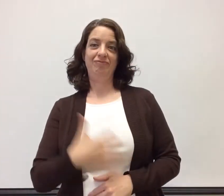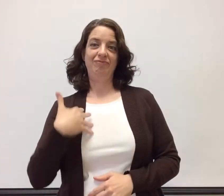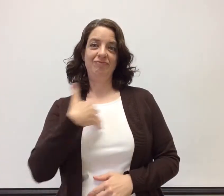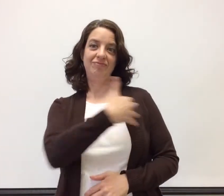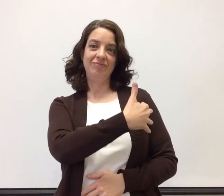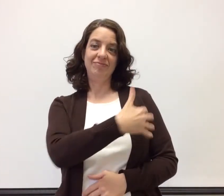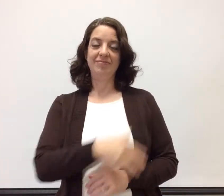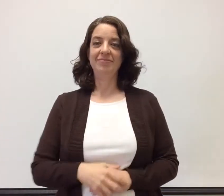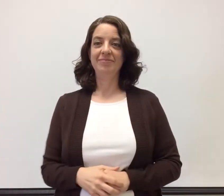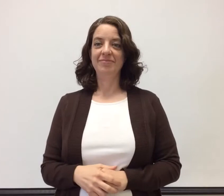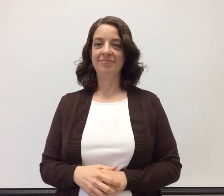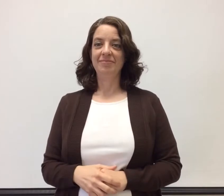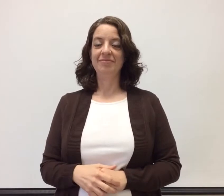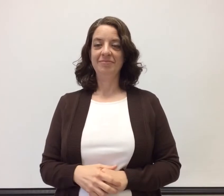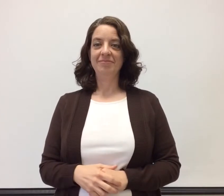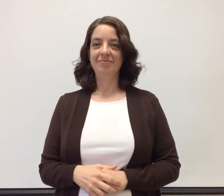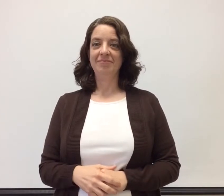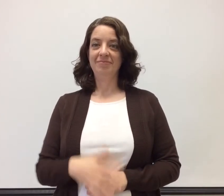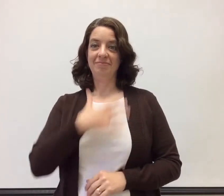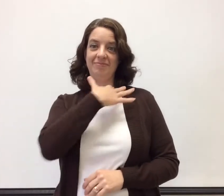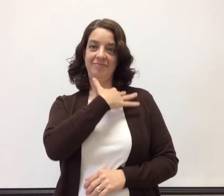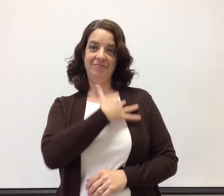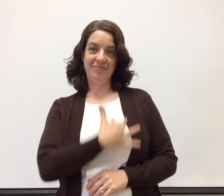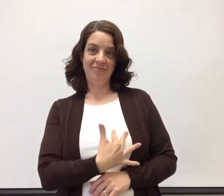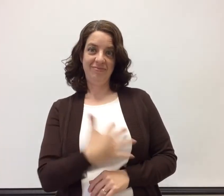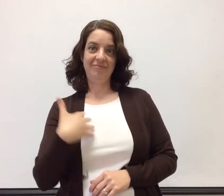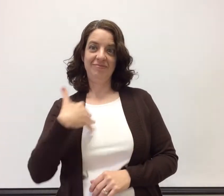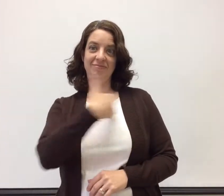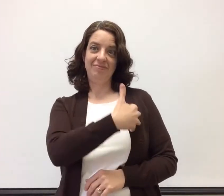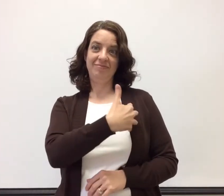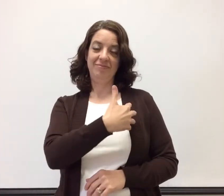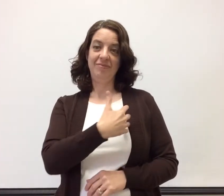Plaid goes down and then across, like this.